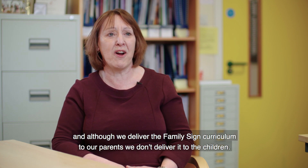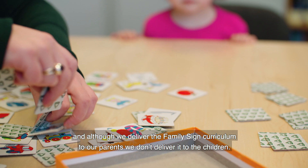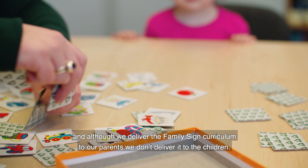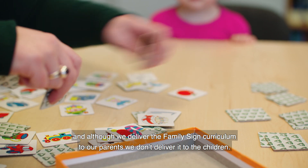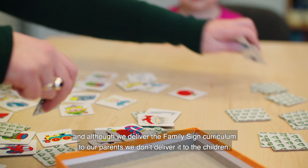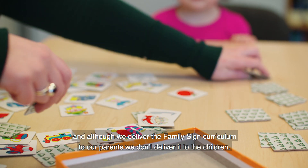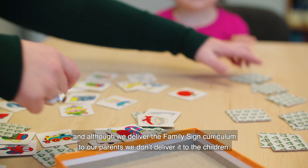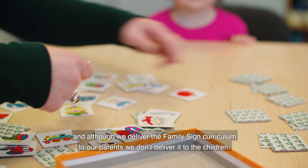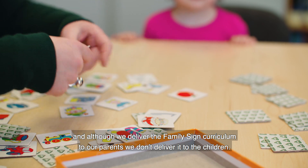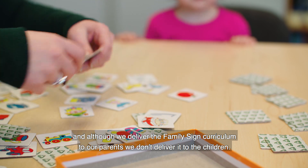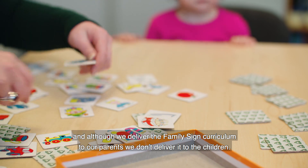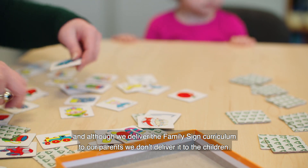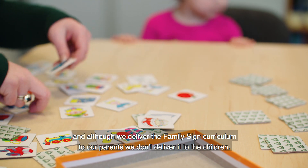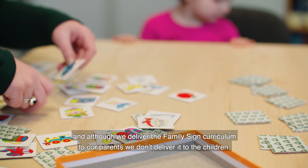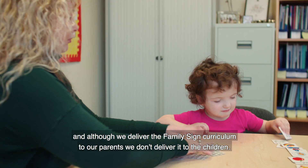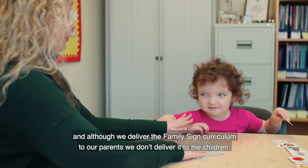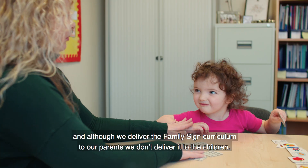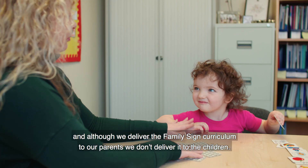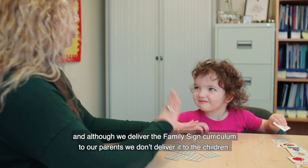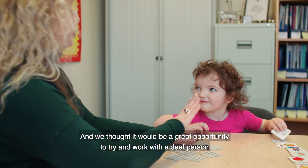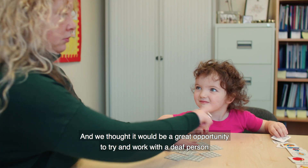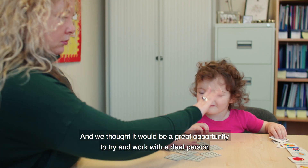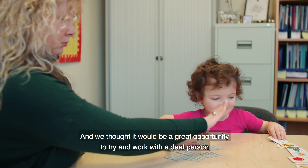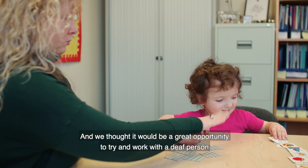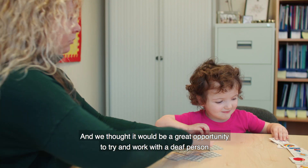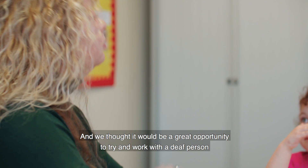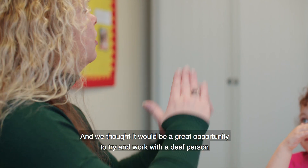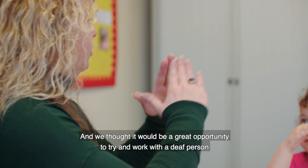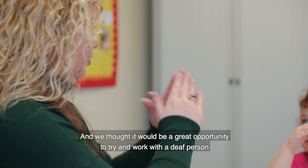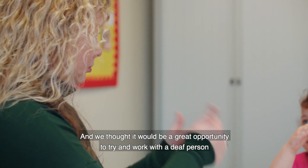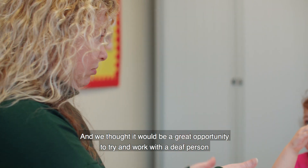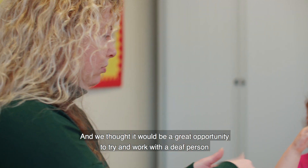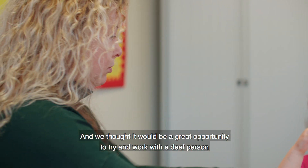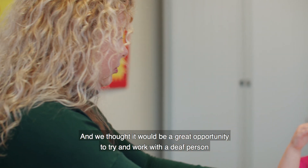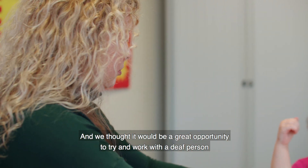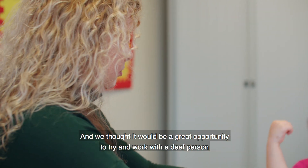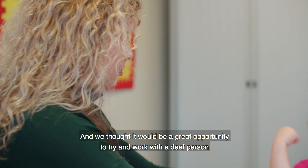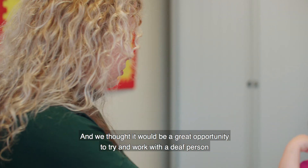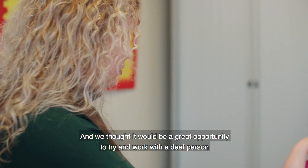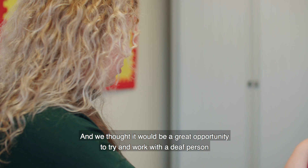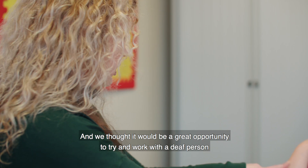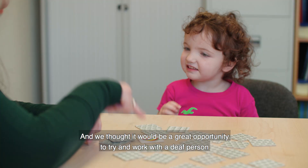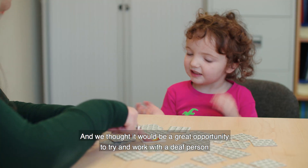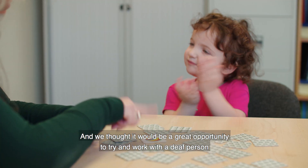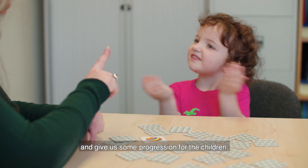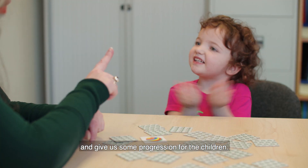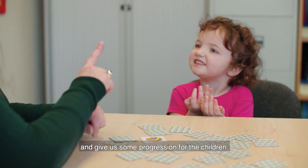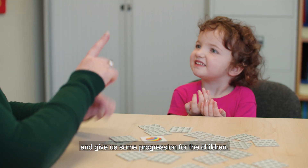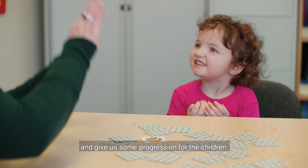our parents, we don't deliver it to the children and we thought it would be a great opportunity to try and work with a deaf person and give us some